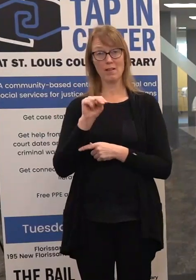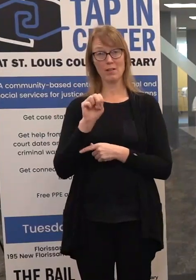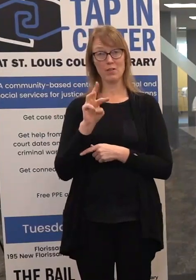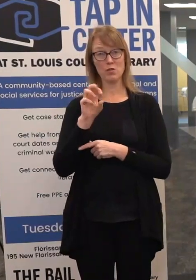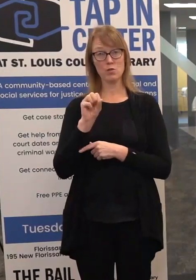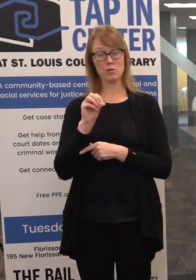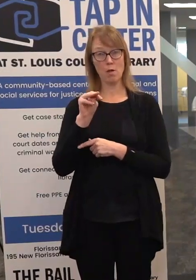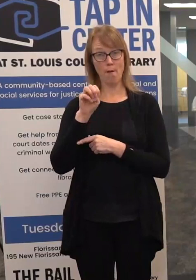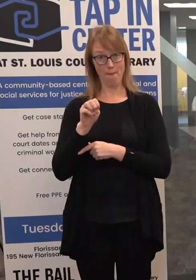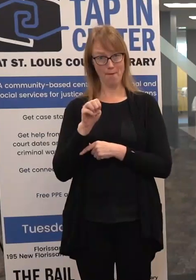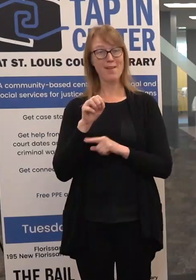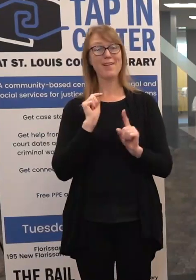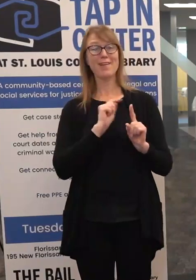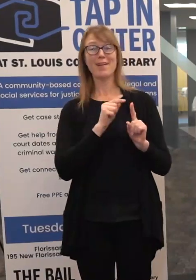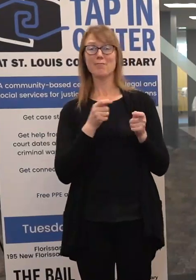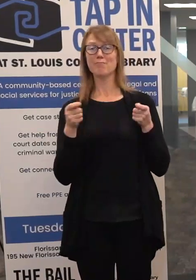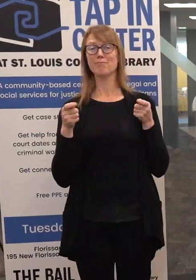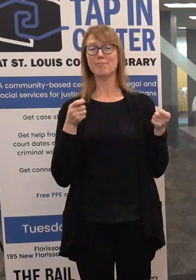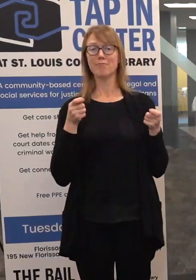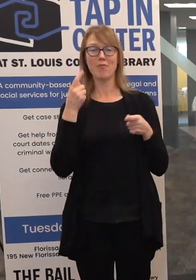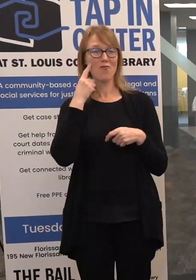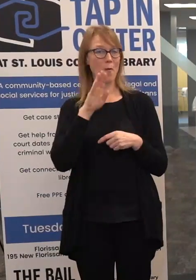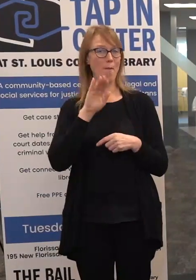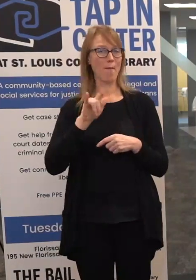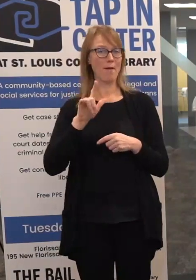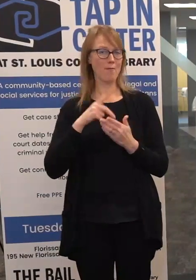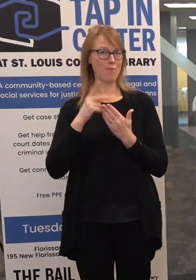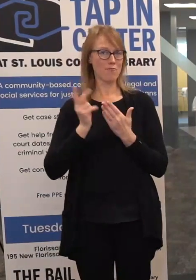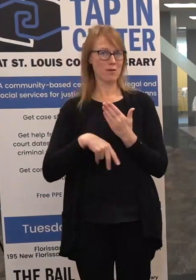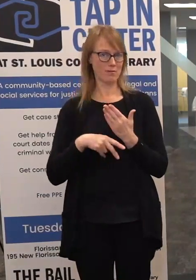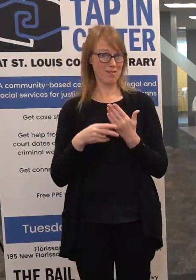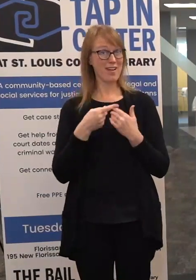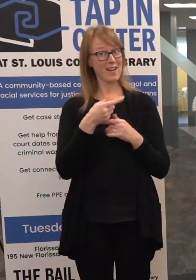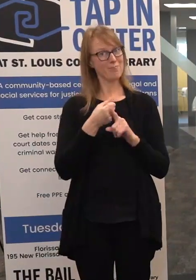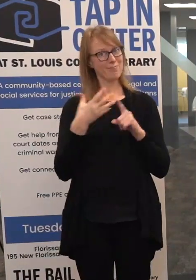here in St. Louis, to talk about the impact of the Tap-In Project.